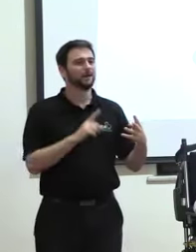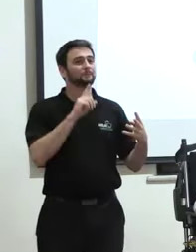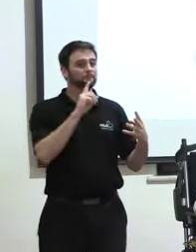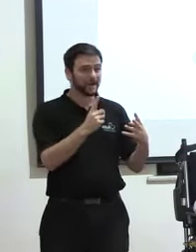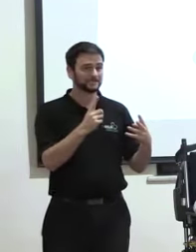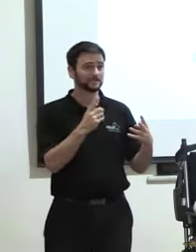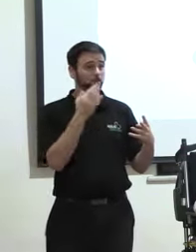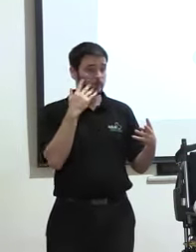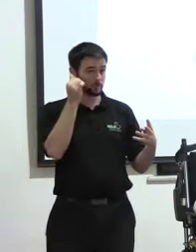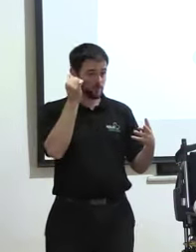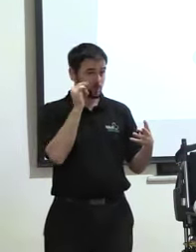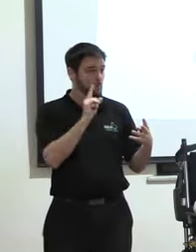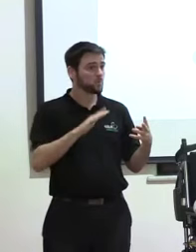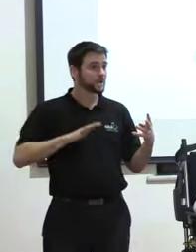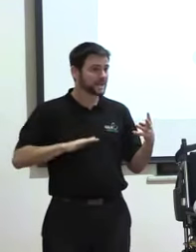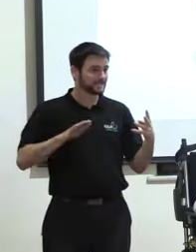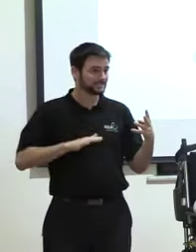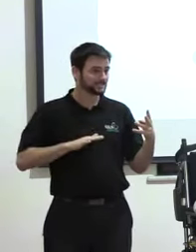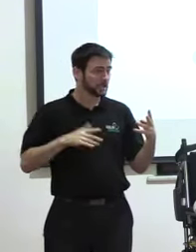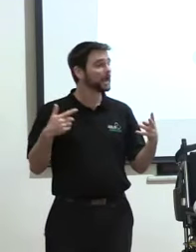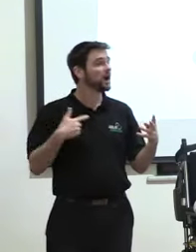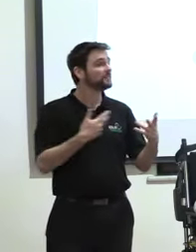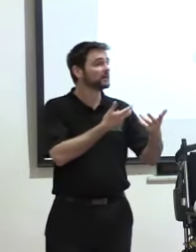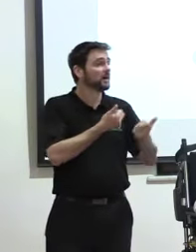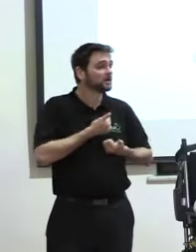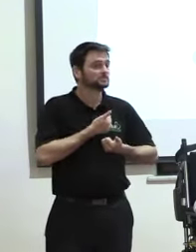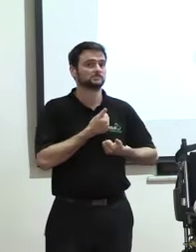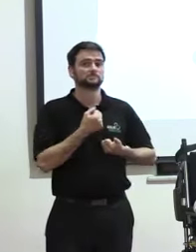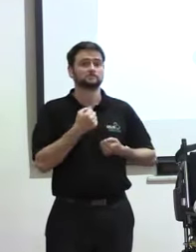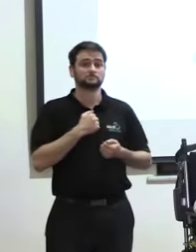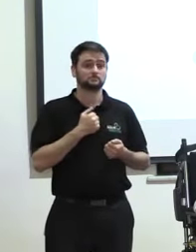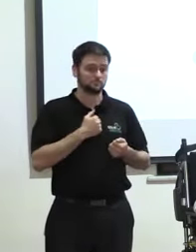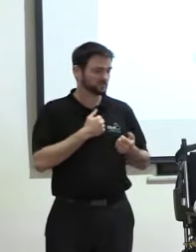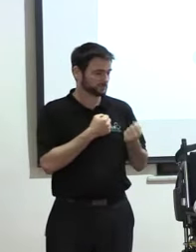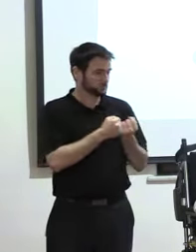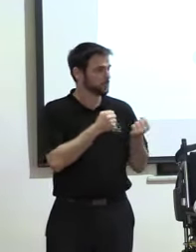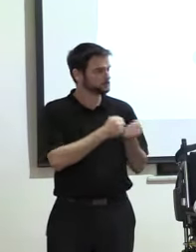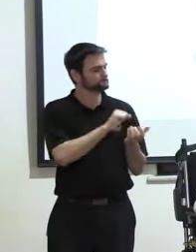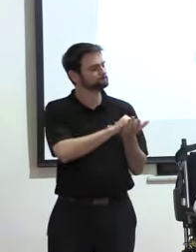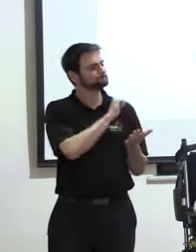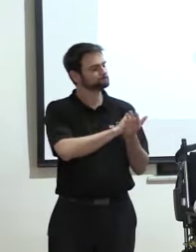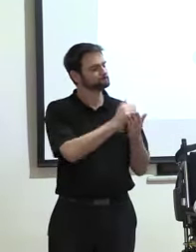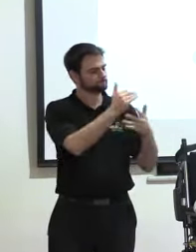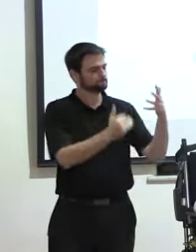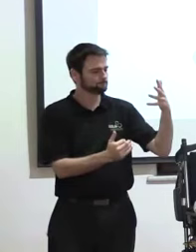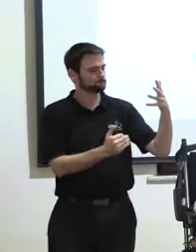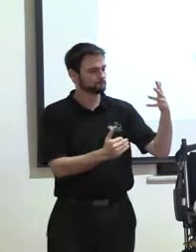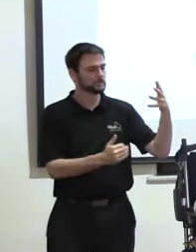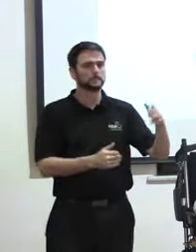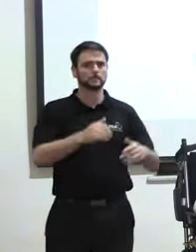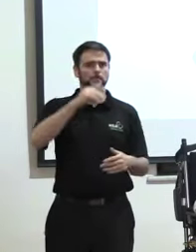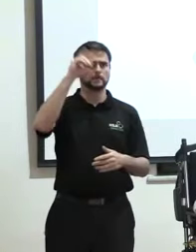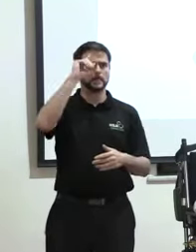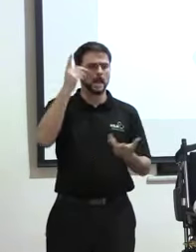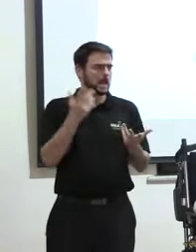step afterwards where you've actually got, or you've hopefully got enough supports in your plan. How can you actually use it? And I